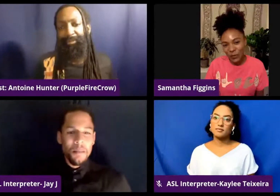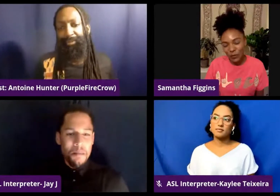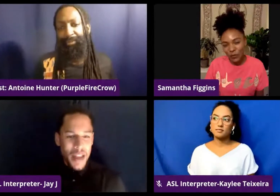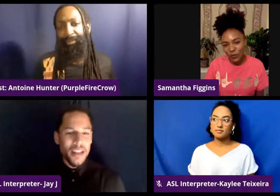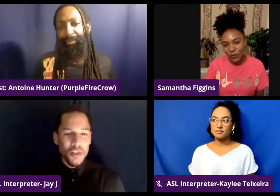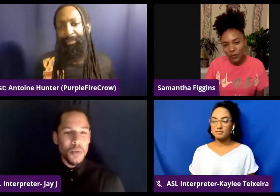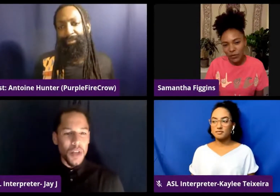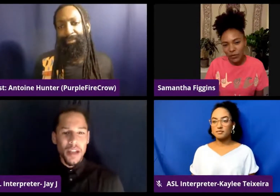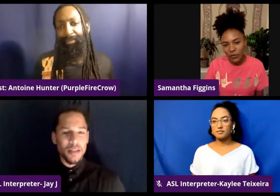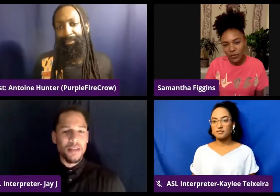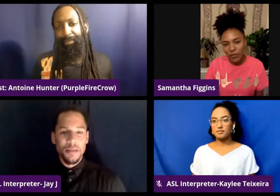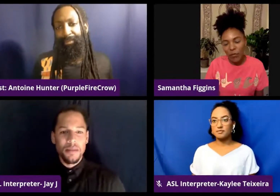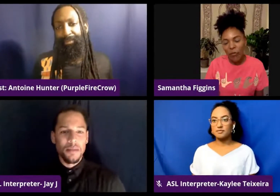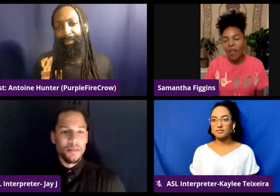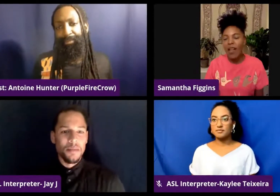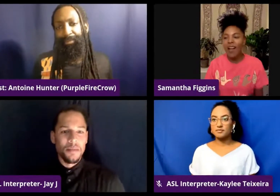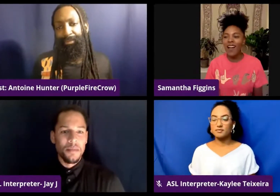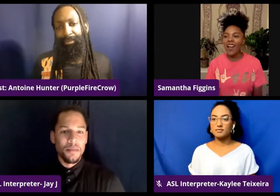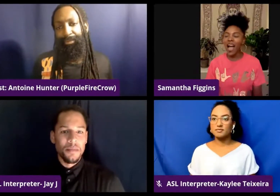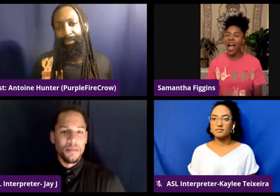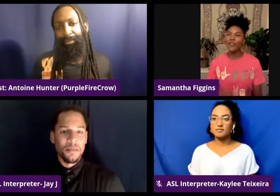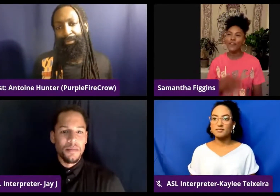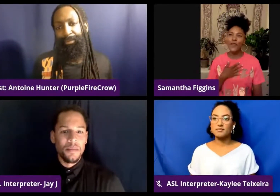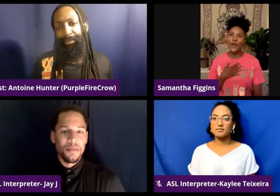What's made you dance?